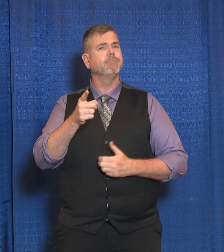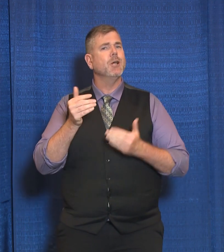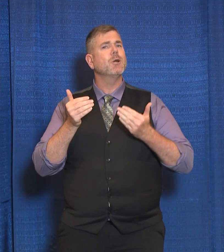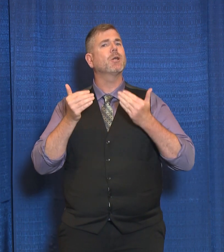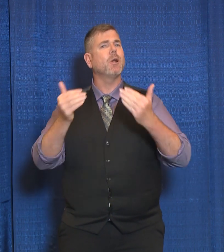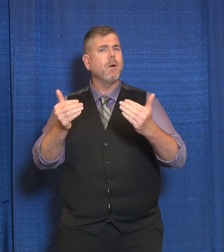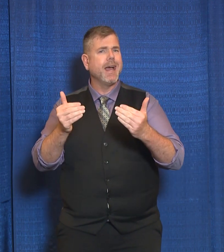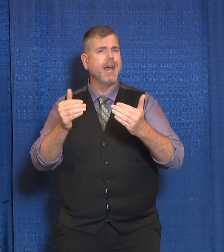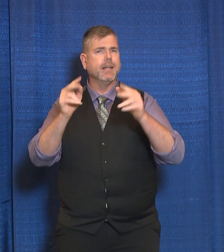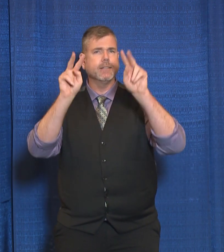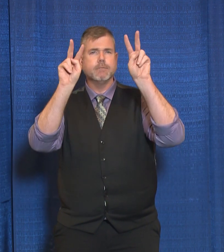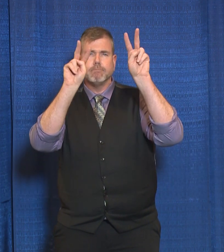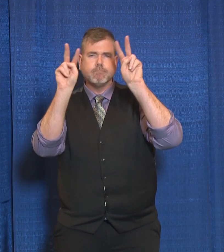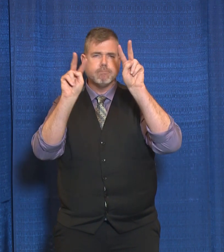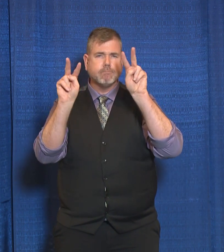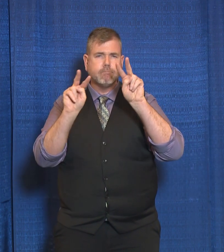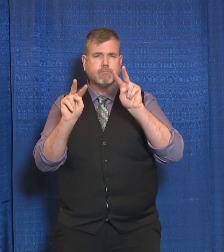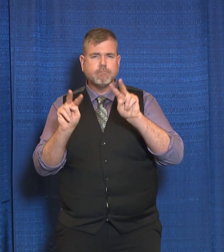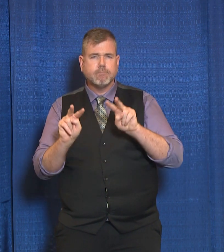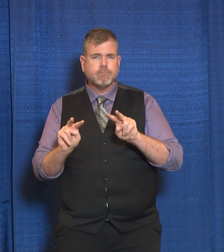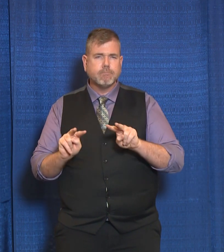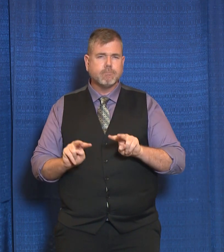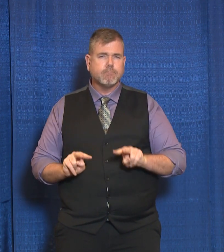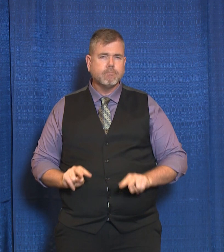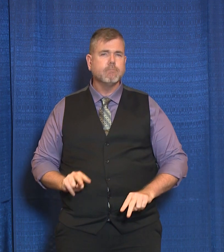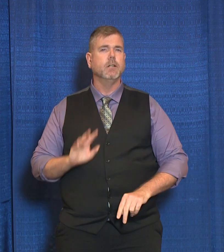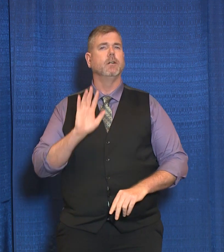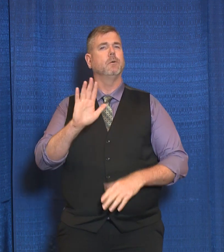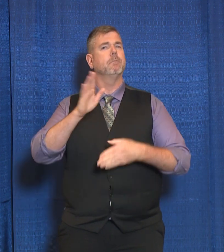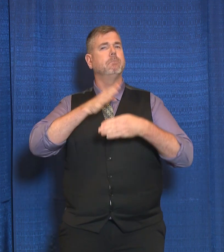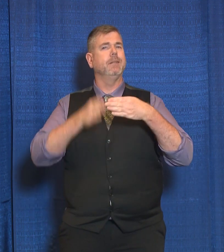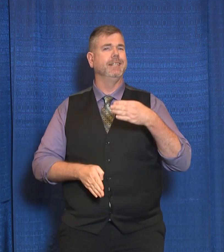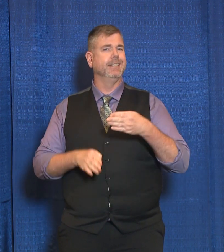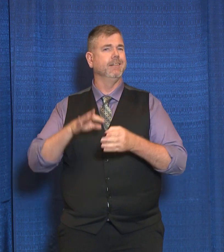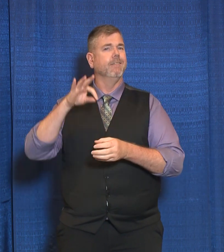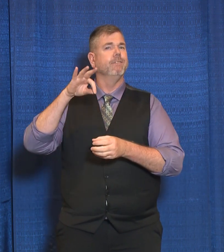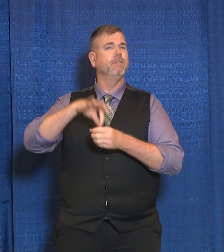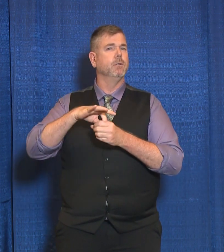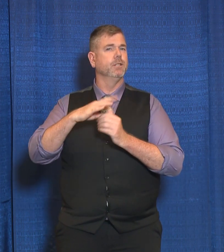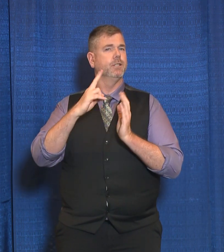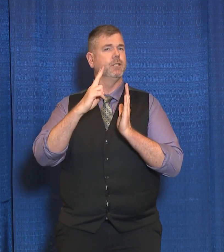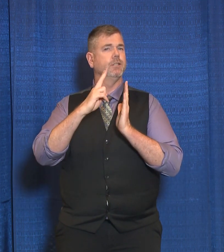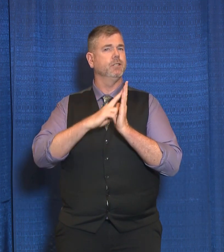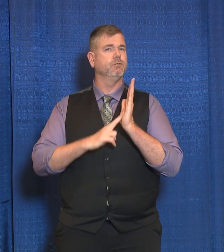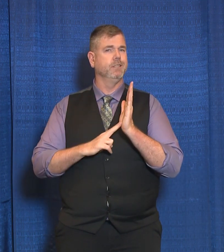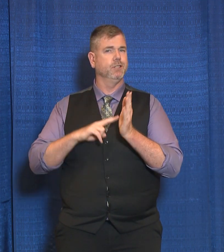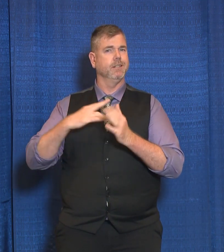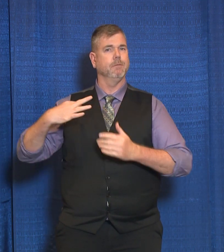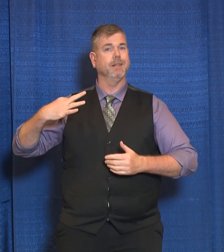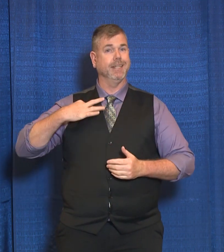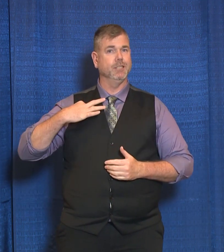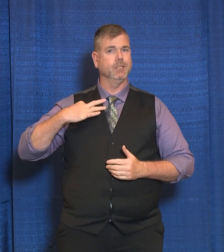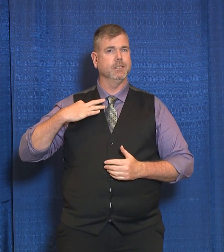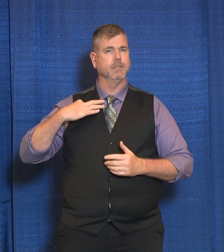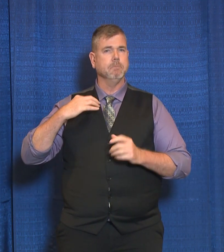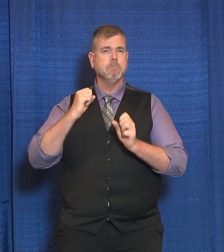Review your completed voter registration application to ensure you have entered all your information accurately.